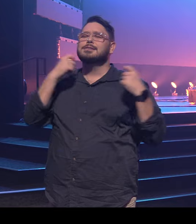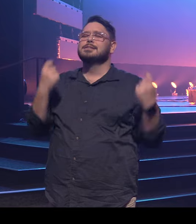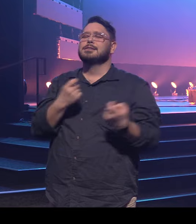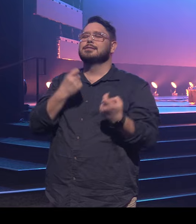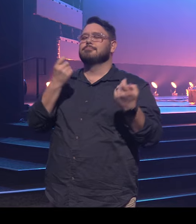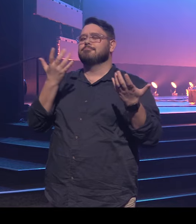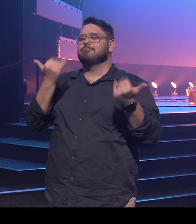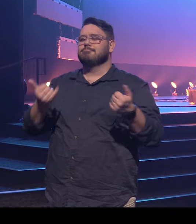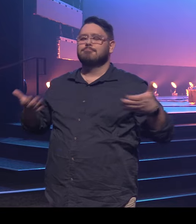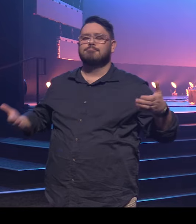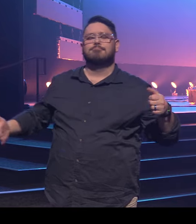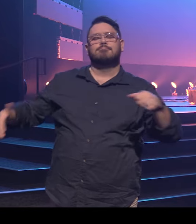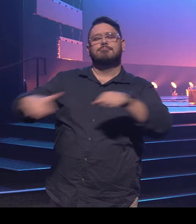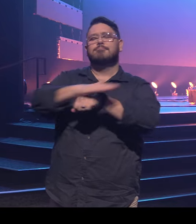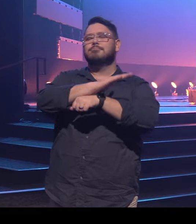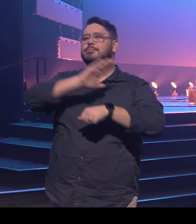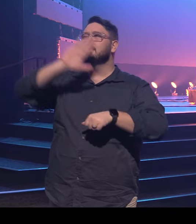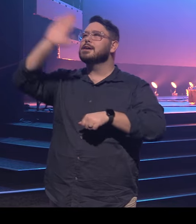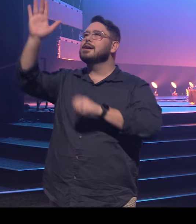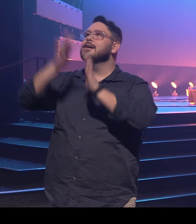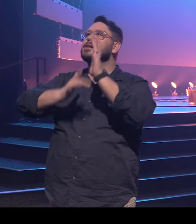It's all under the blood.